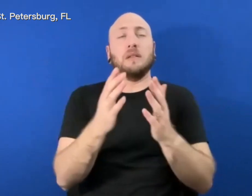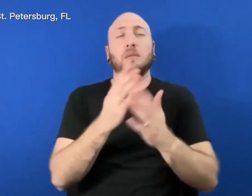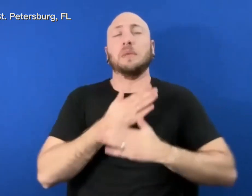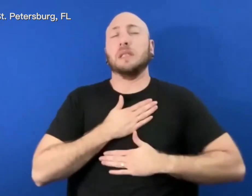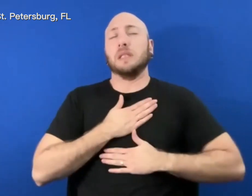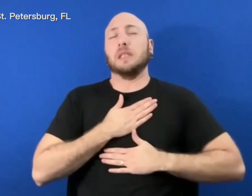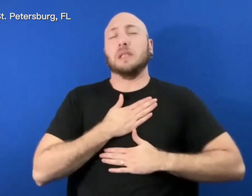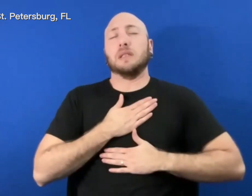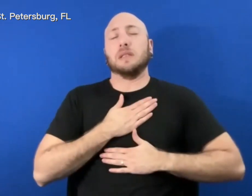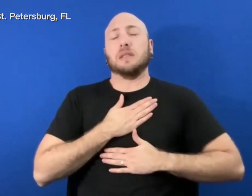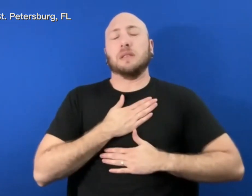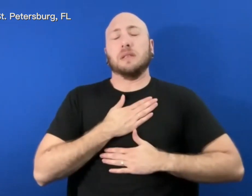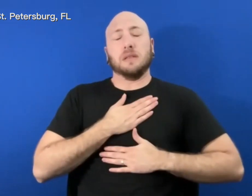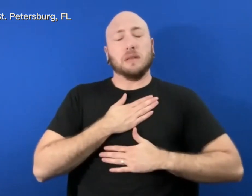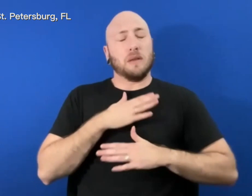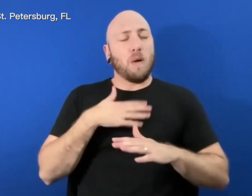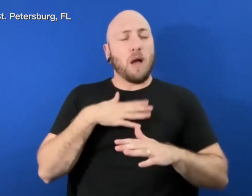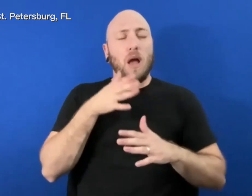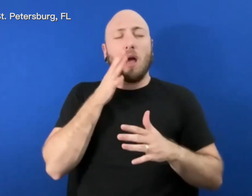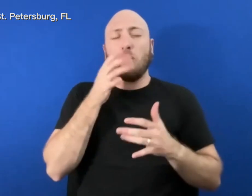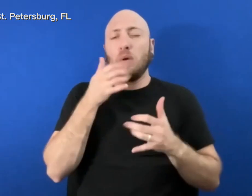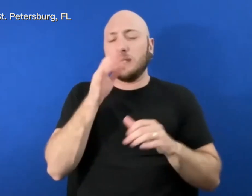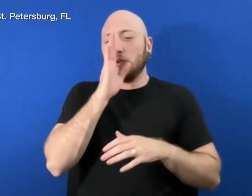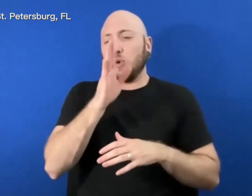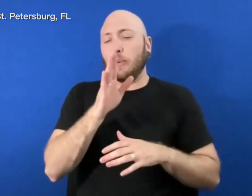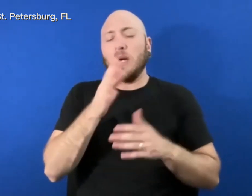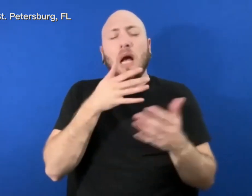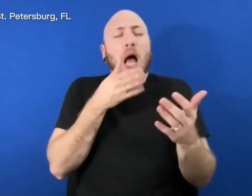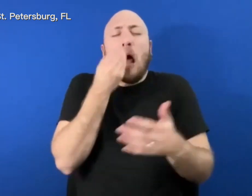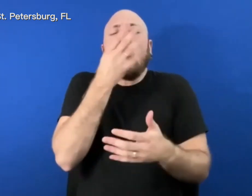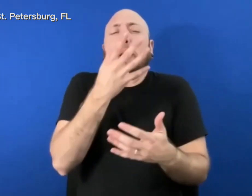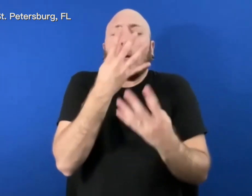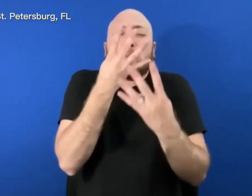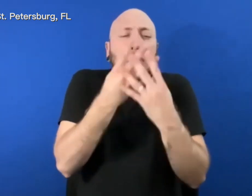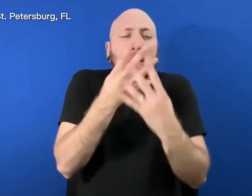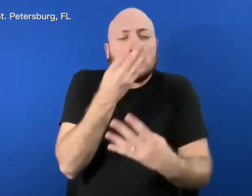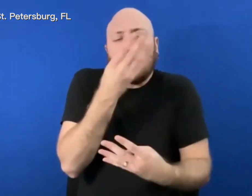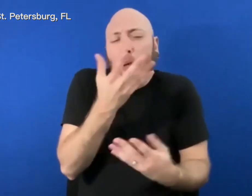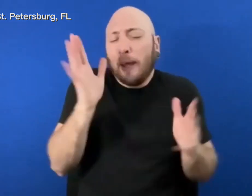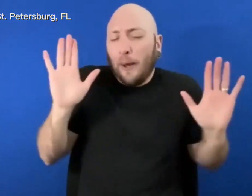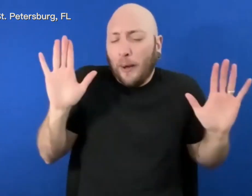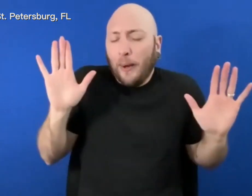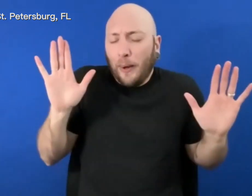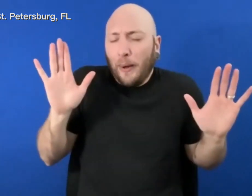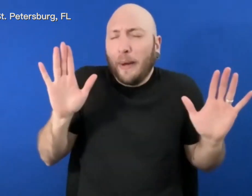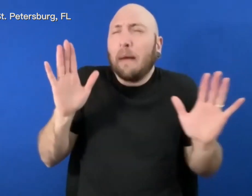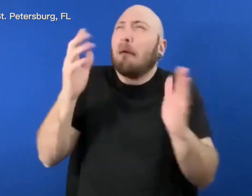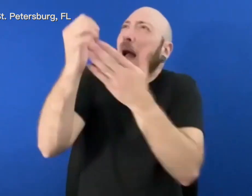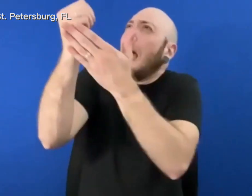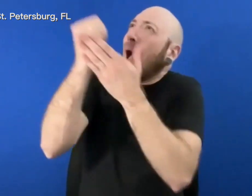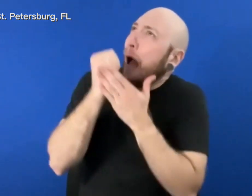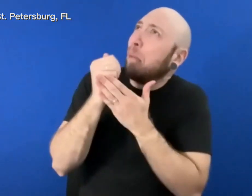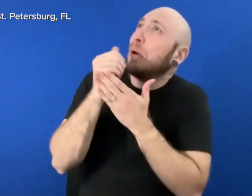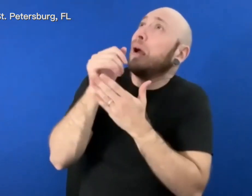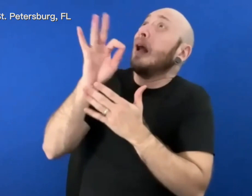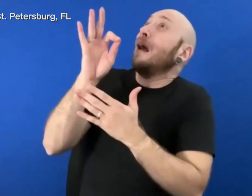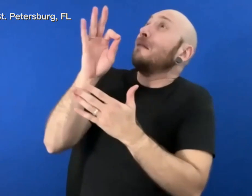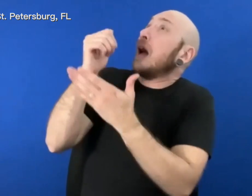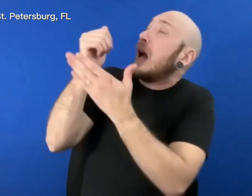I'll stay sober. I don't care if I go to prison. I don't care what I have to do. Like, I'll stay sober. I